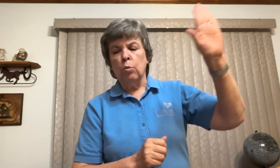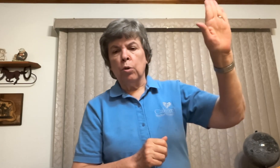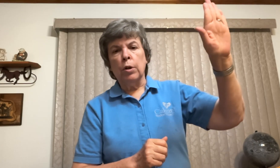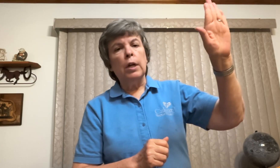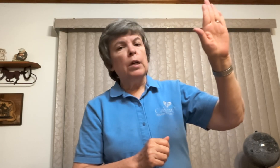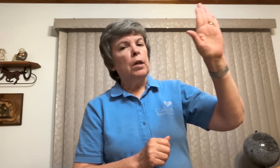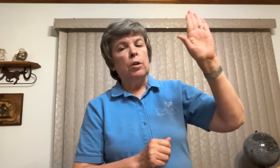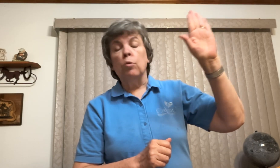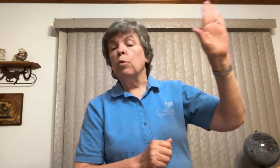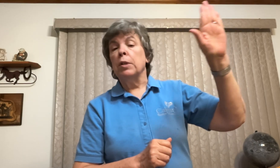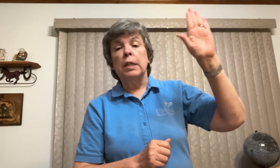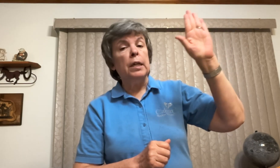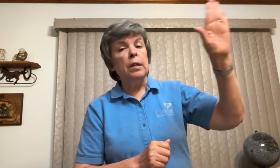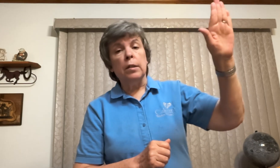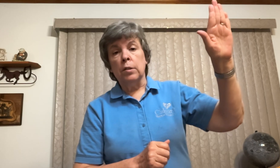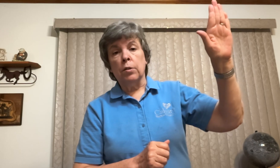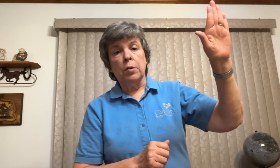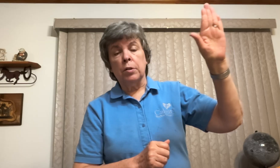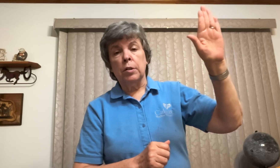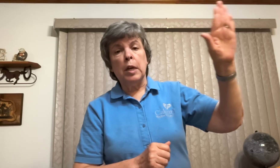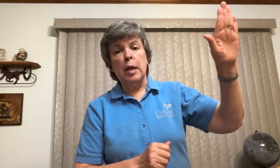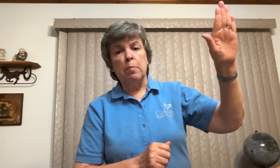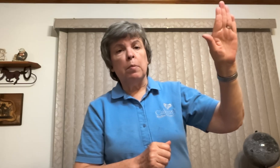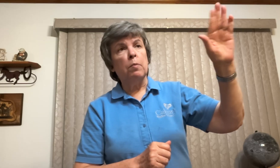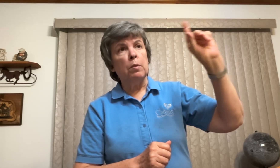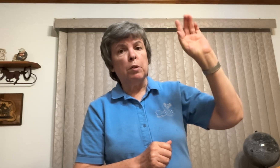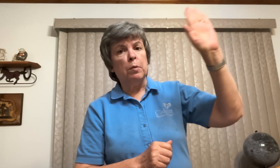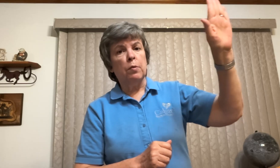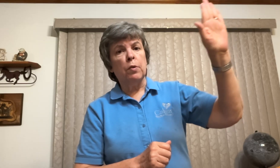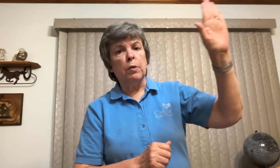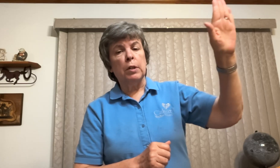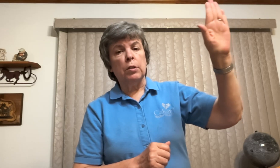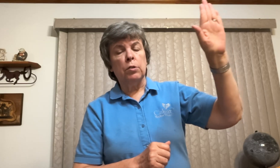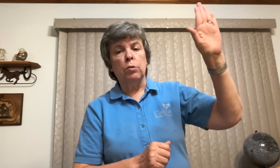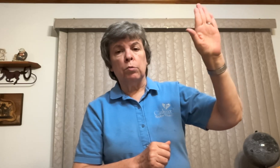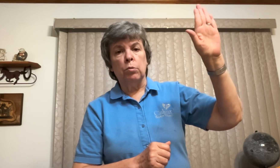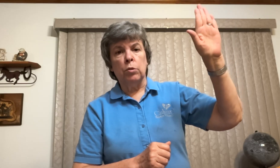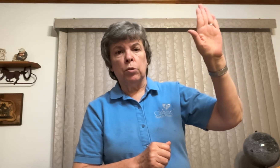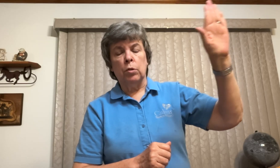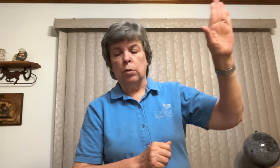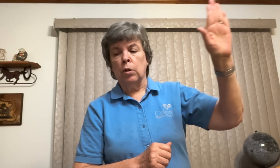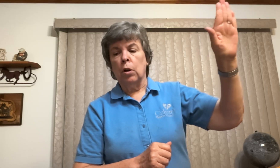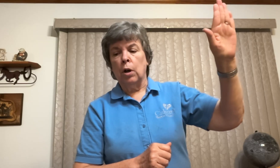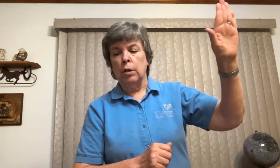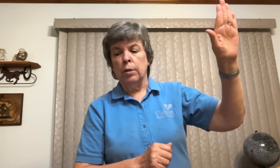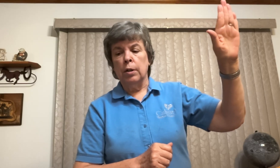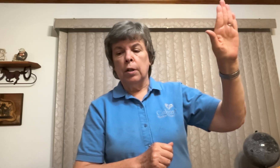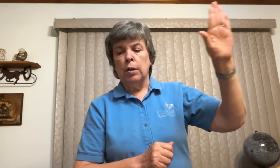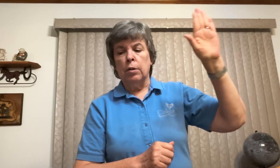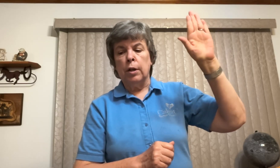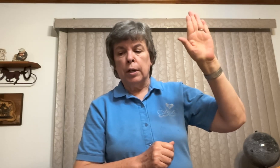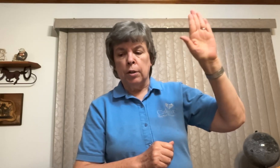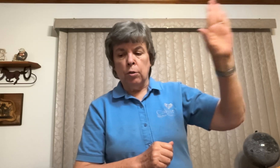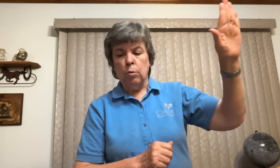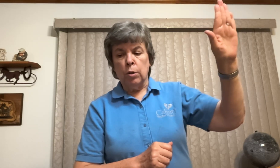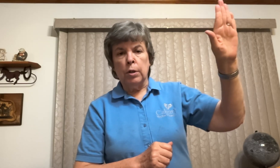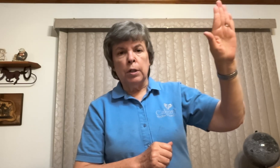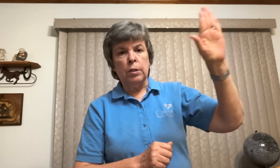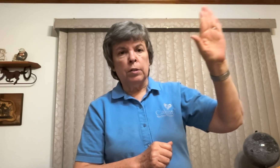your and his are the same when you're referring to God. Okay, it's the